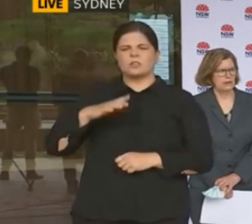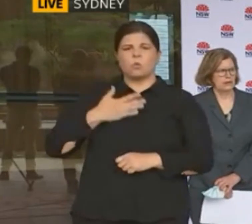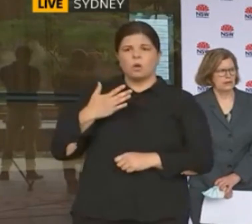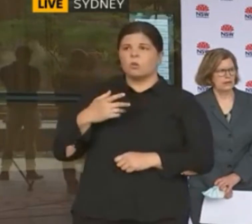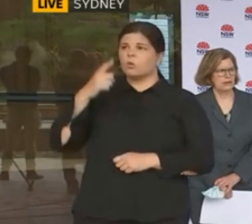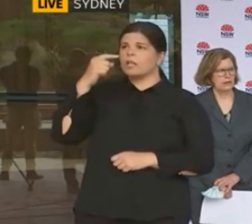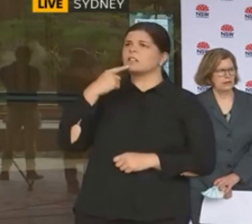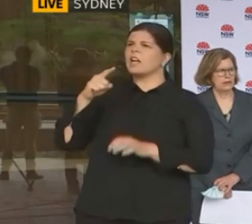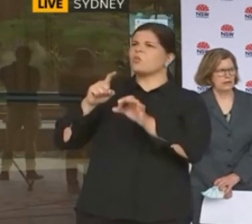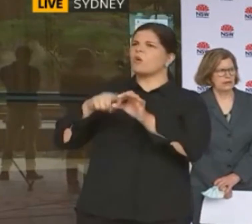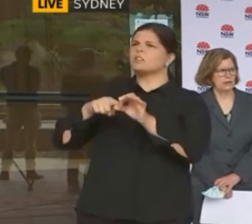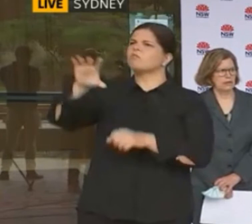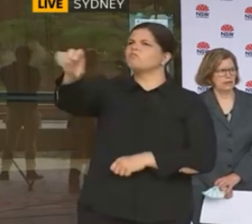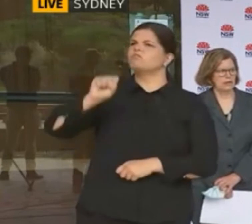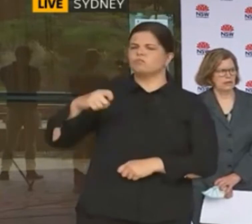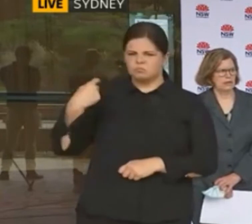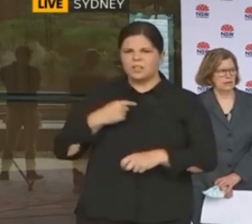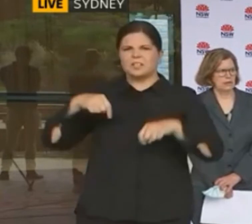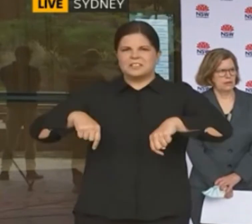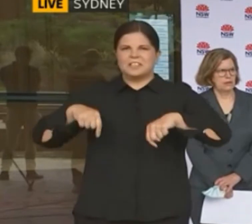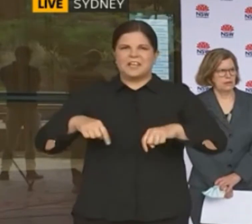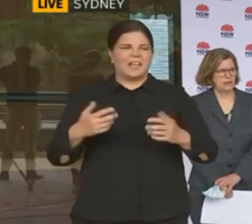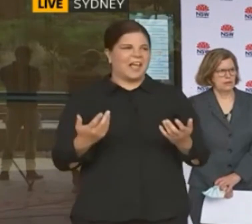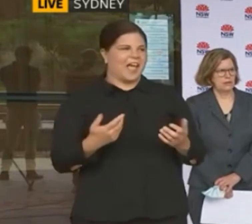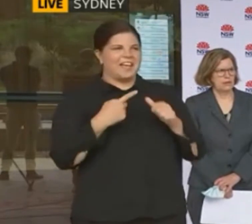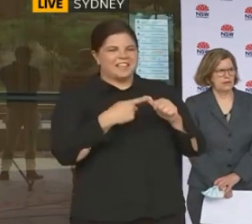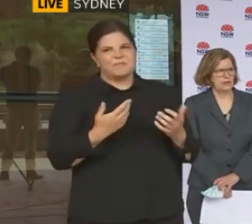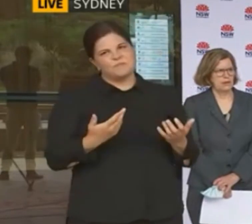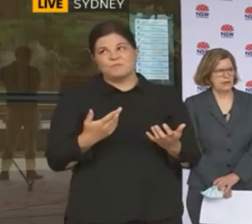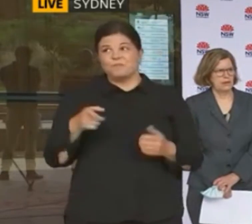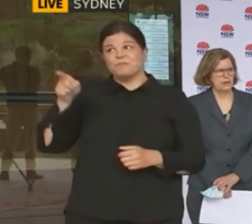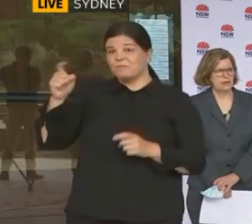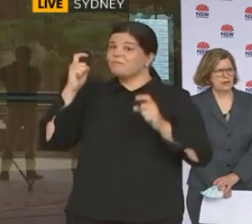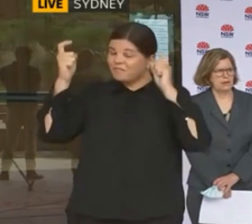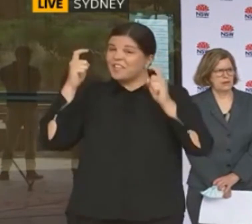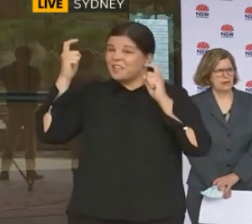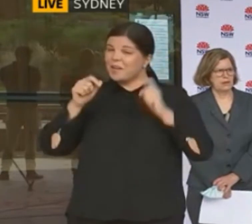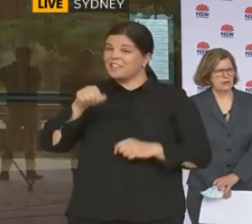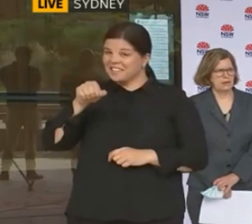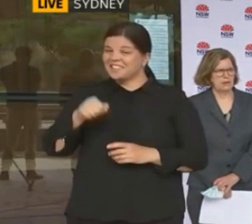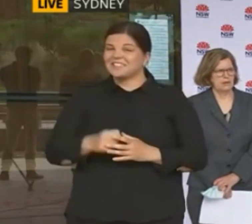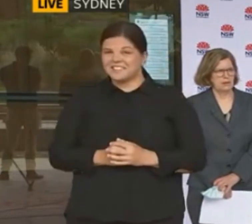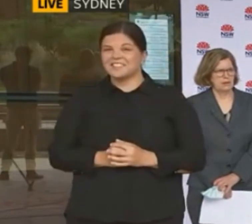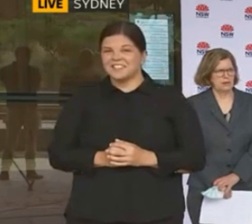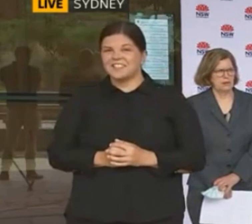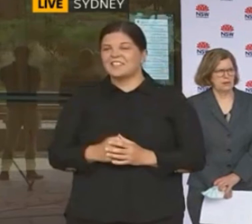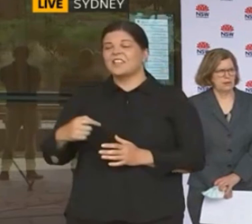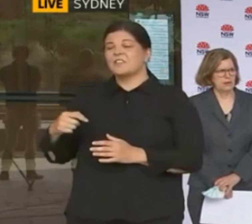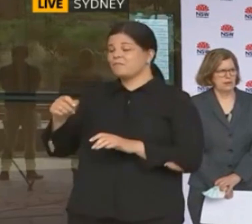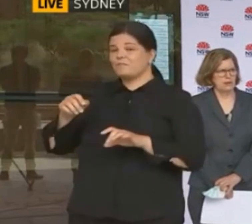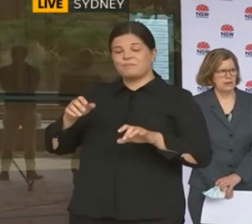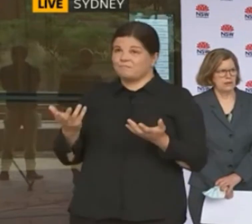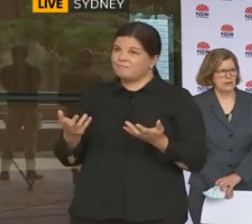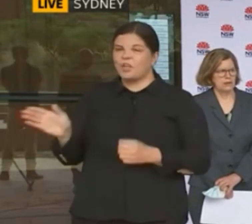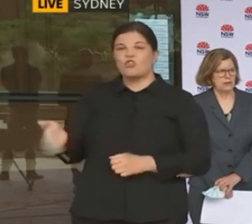from Queensland if they want to turn the players away? That's an option that Cricket Australia should consider, frankly. We've worked very closely with Cricket Australia and they've